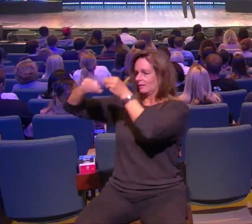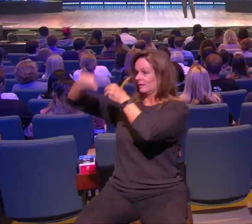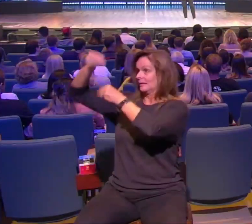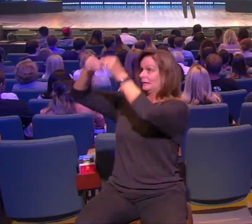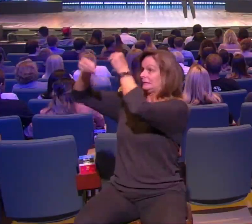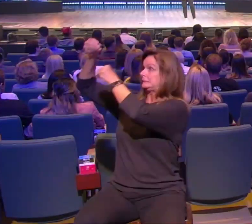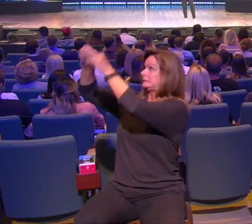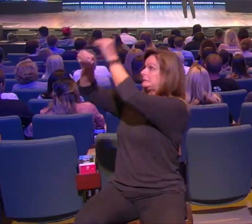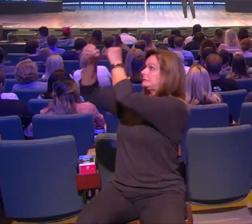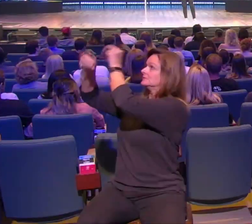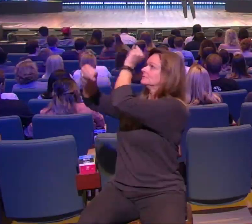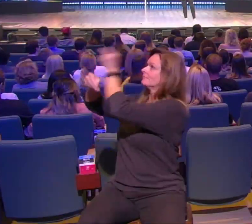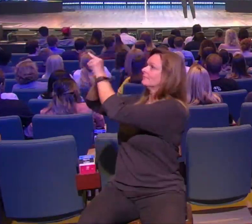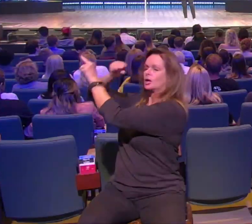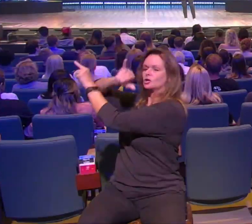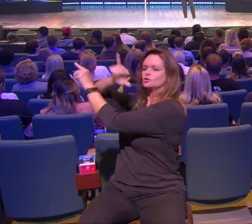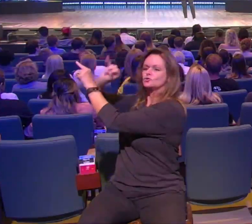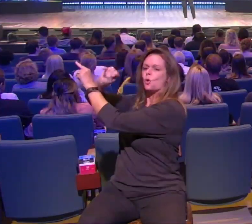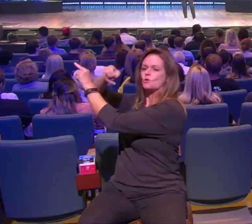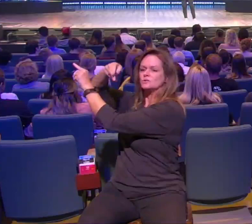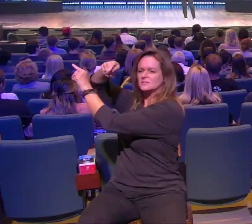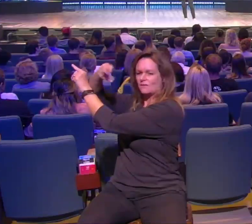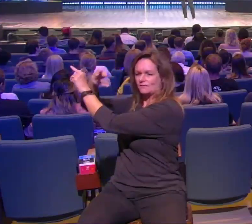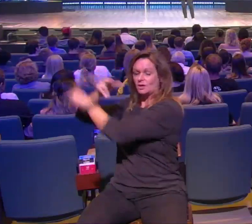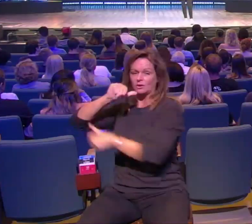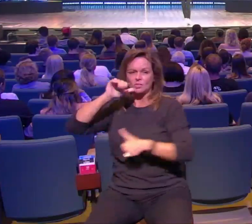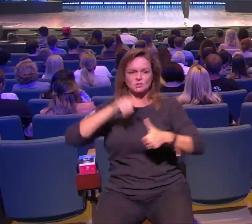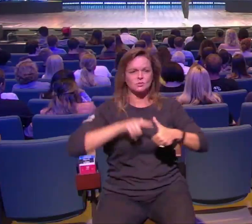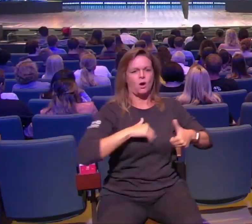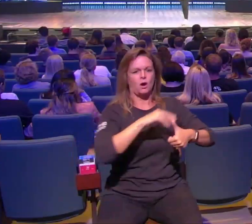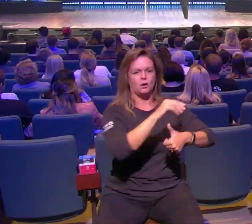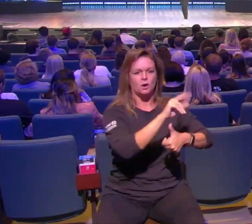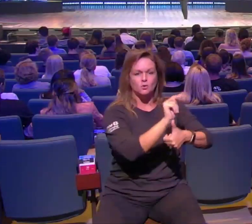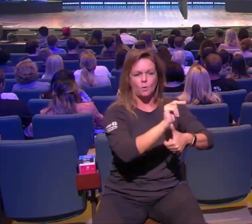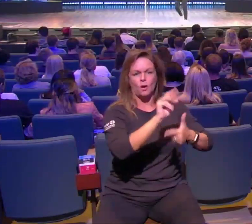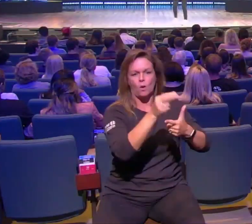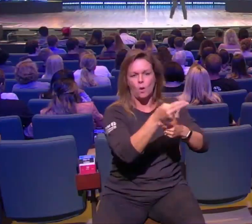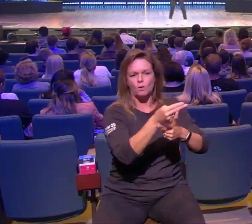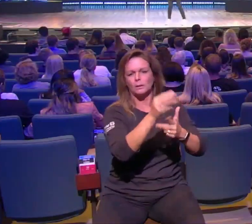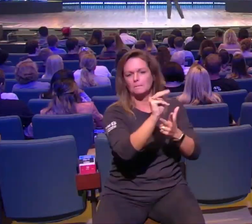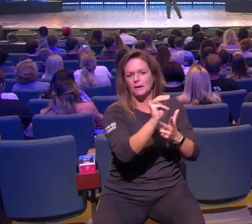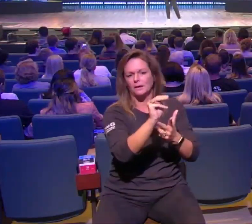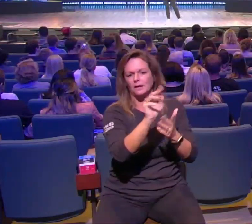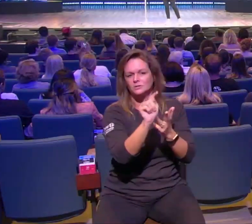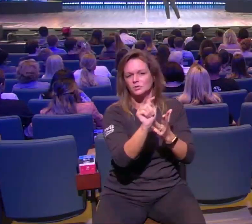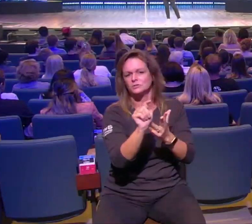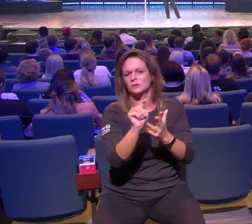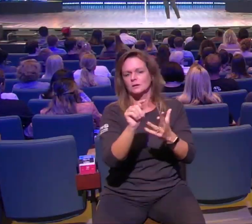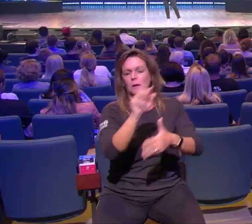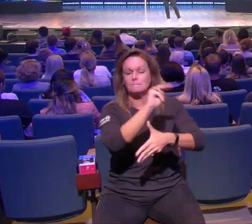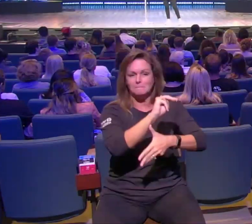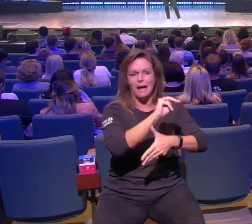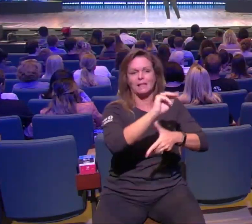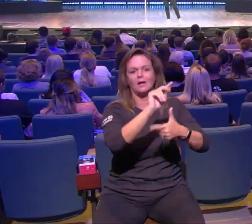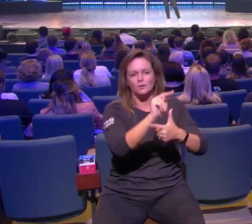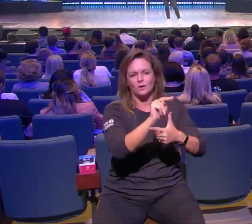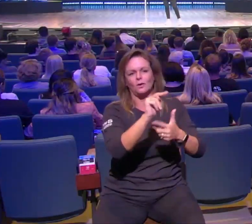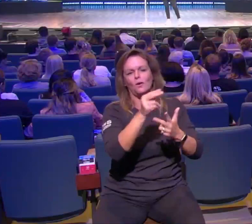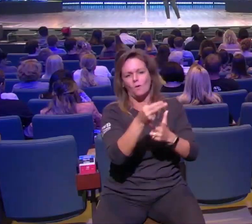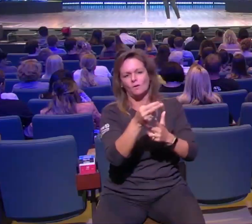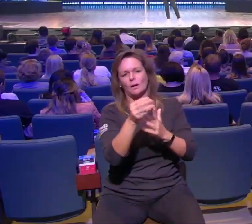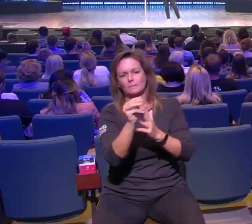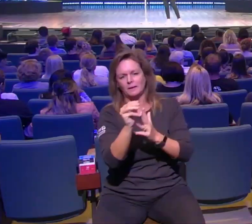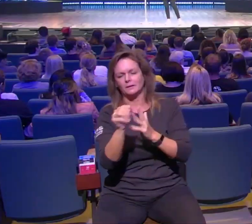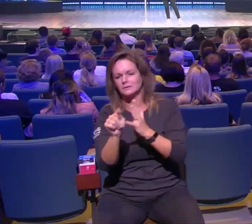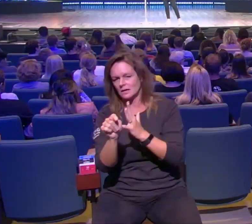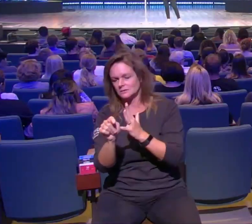were Mahlah, Noah, Kogla, Milcah, and Tirzah. They came forward and stood before Moses, Eleazar the priest, and